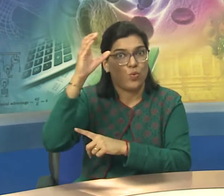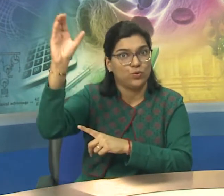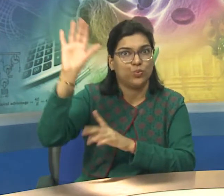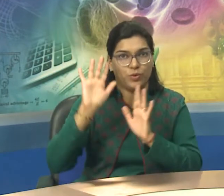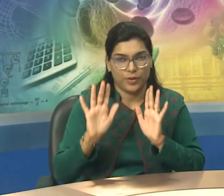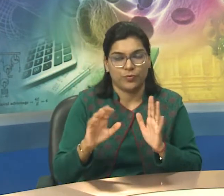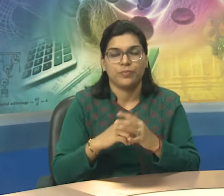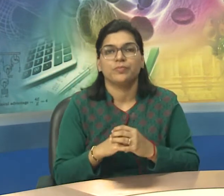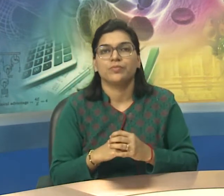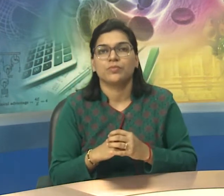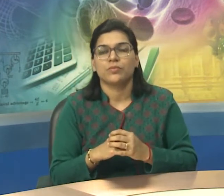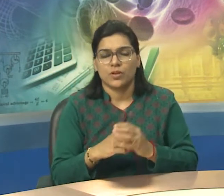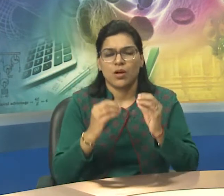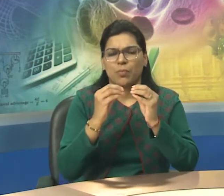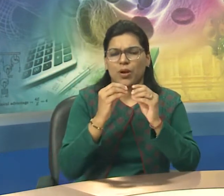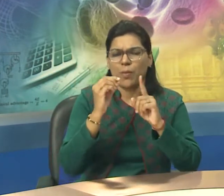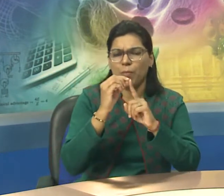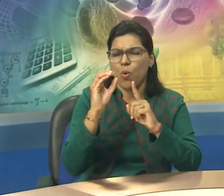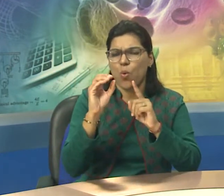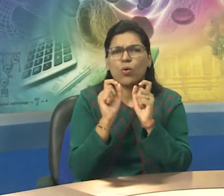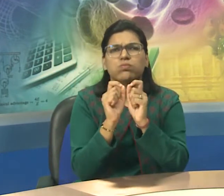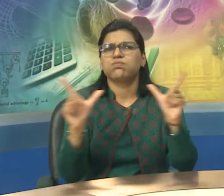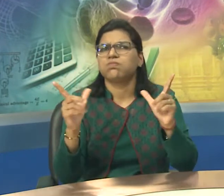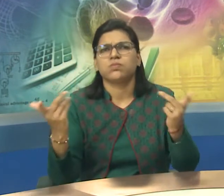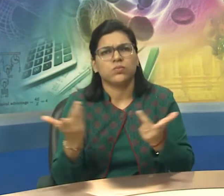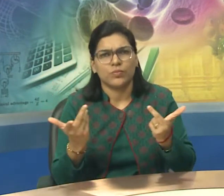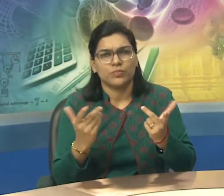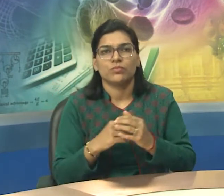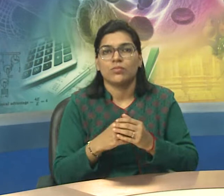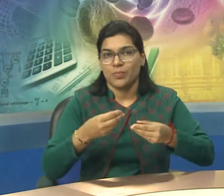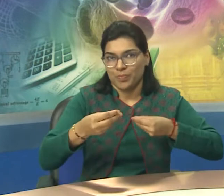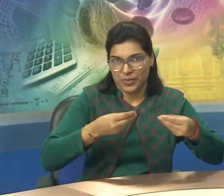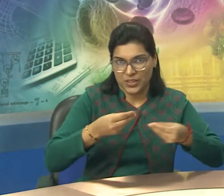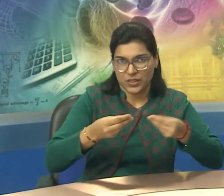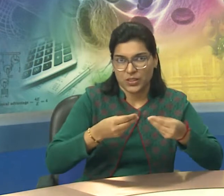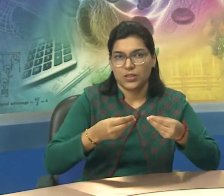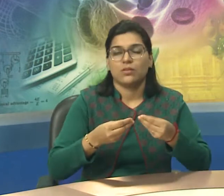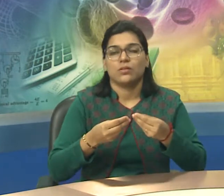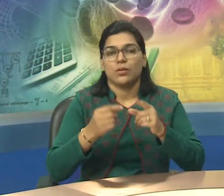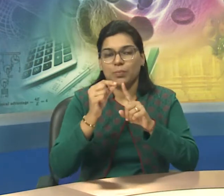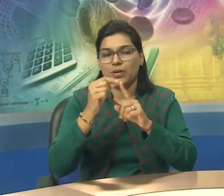concept of business process outsourcing.